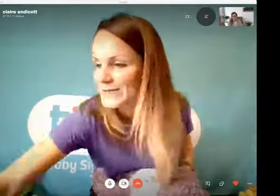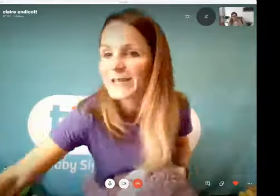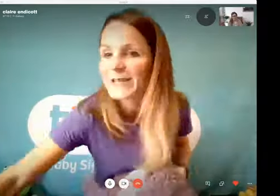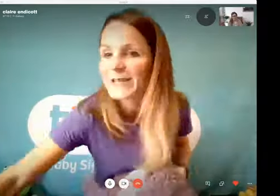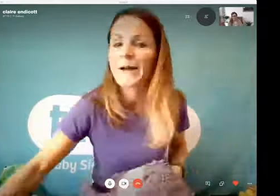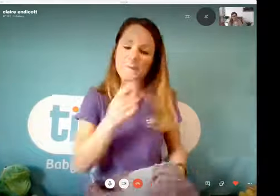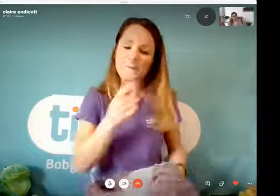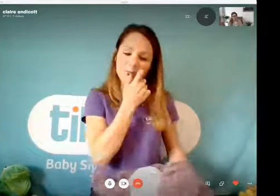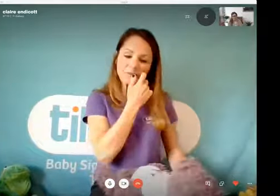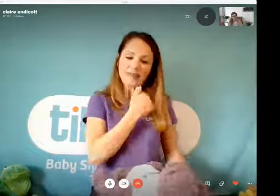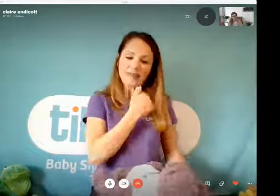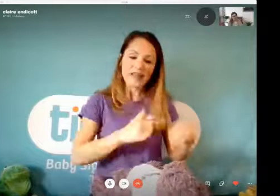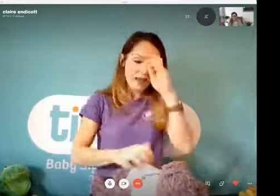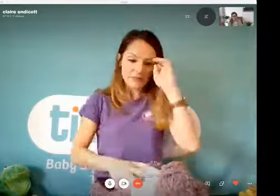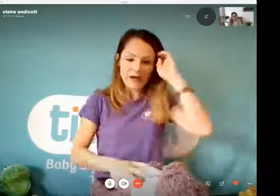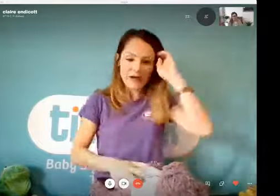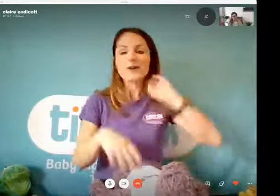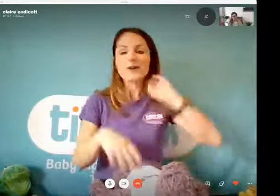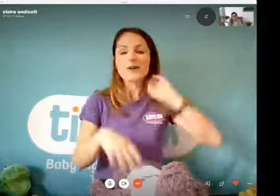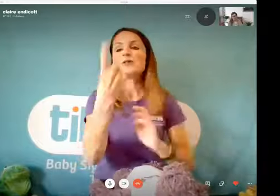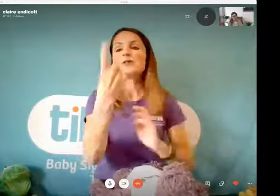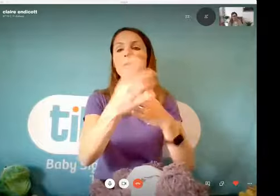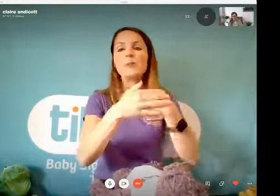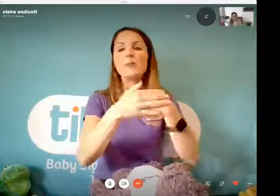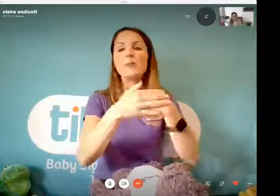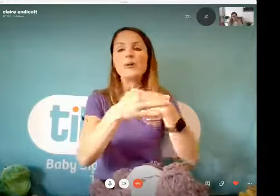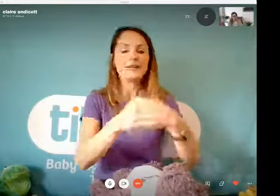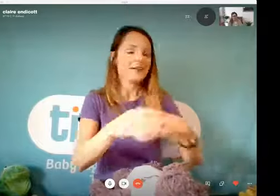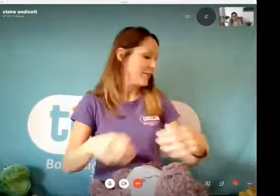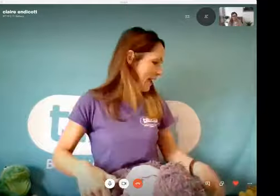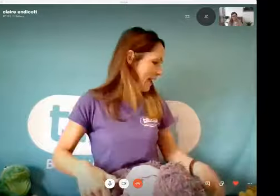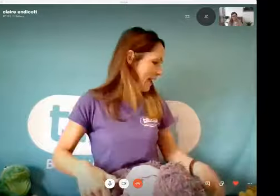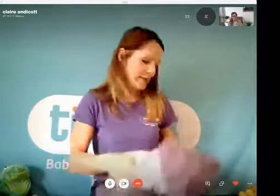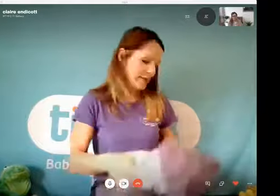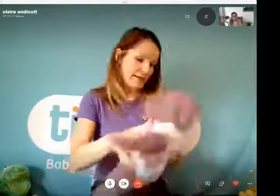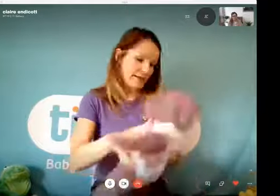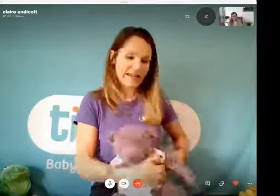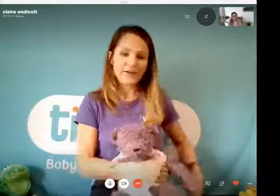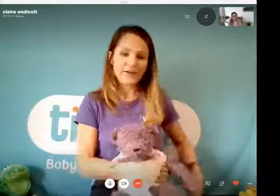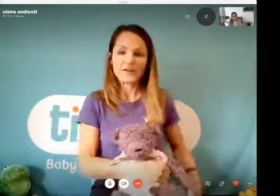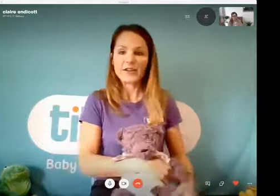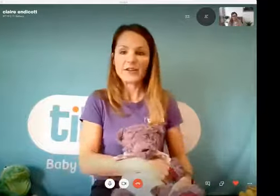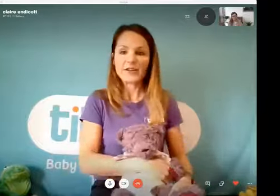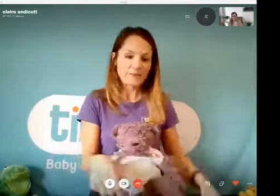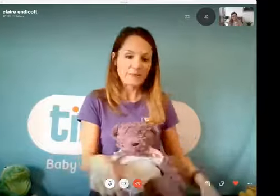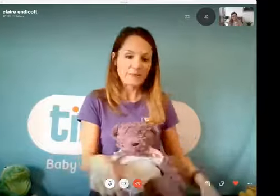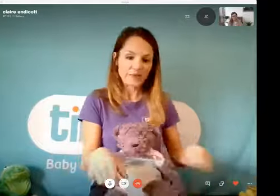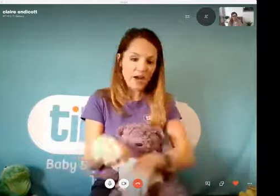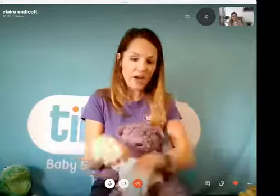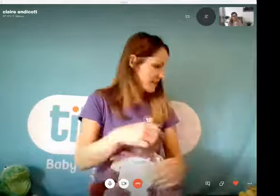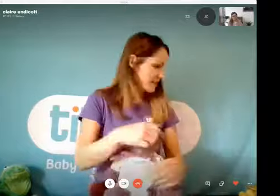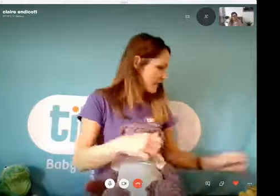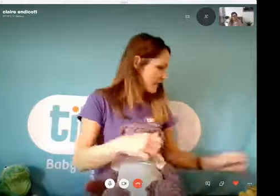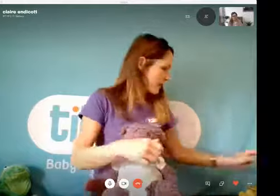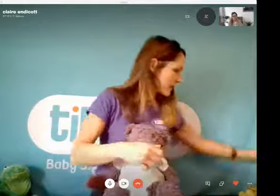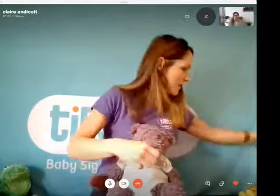sometimes. Right, I'll just do one more, okay? And then I'll let you go or ask any questions if you've